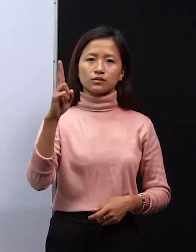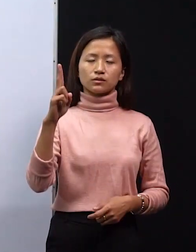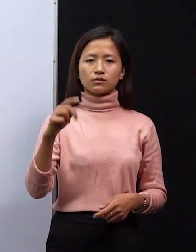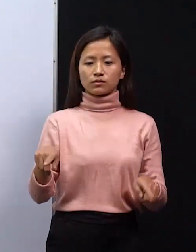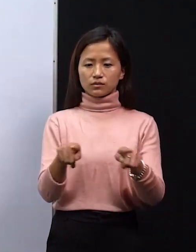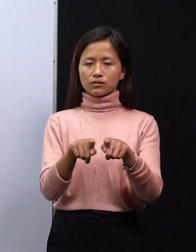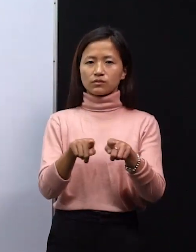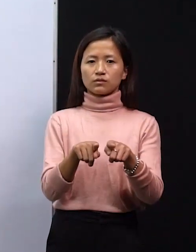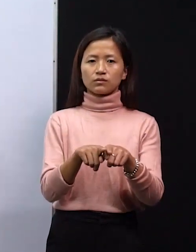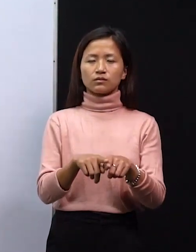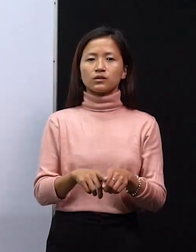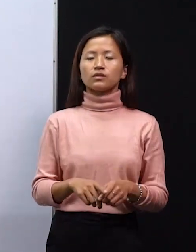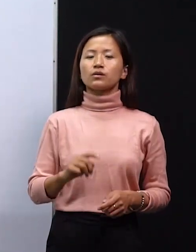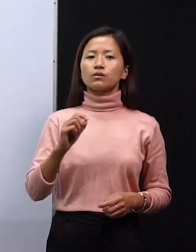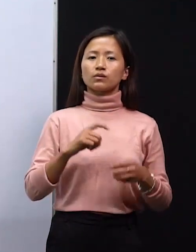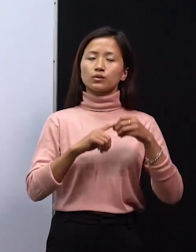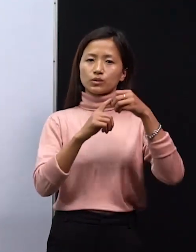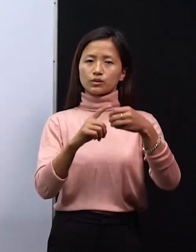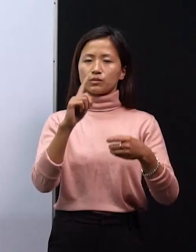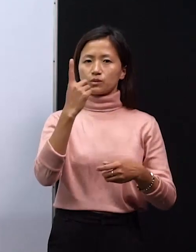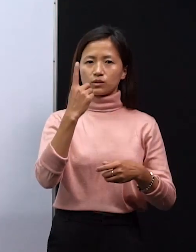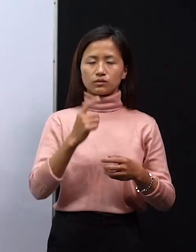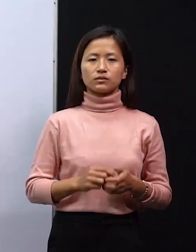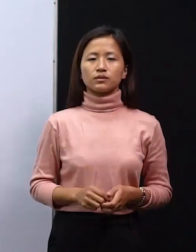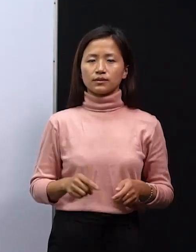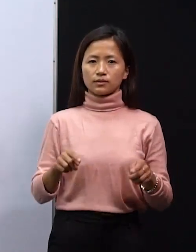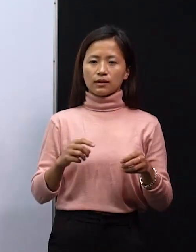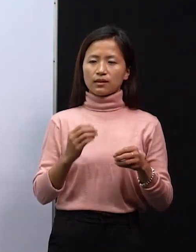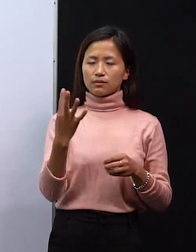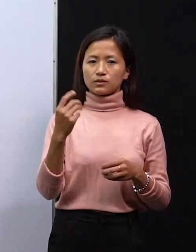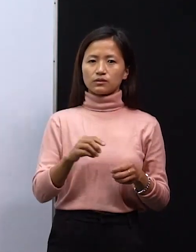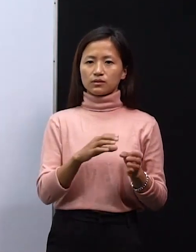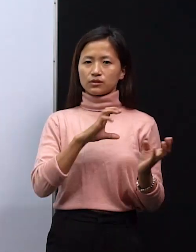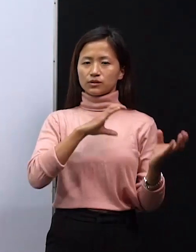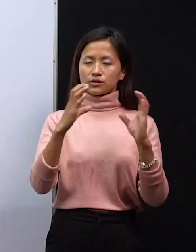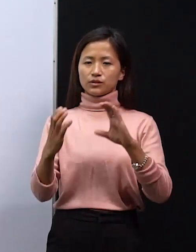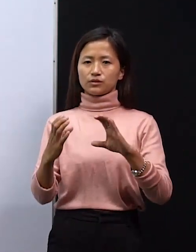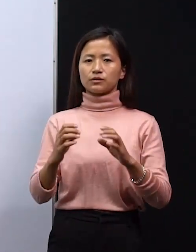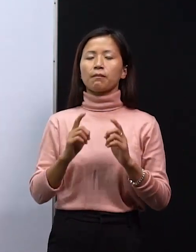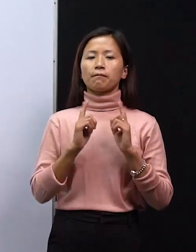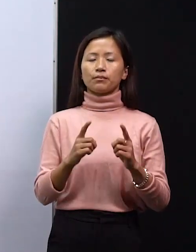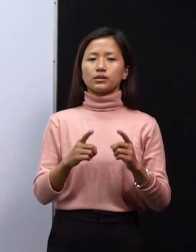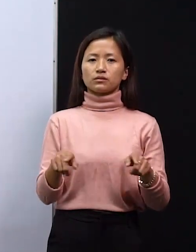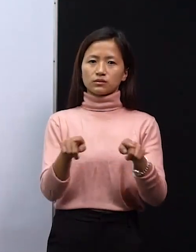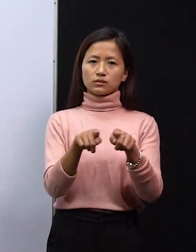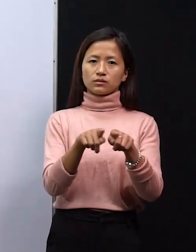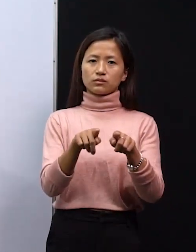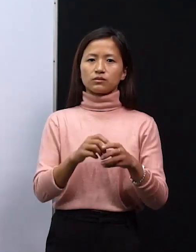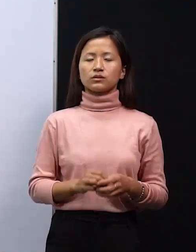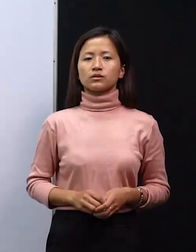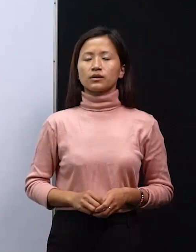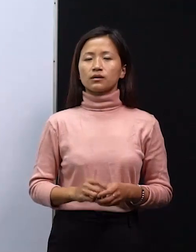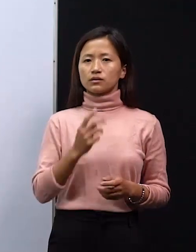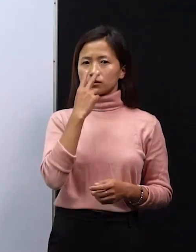the same as question number 1. The numbers are changed, but they are binomial into binomial. So let's look at question